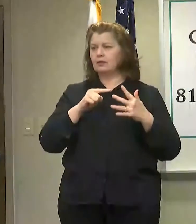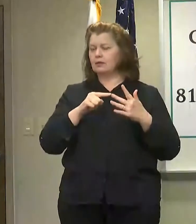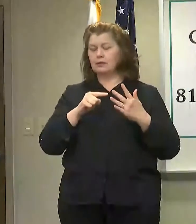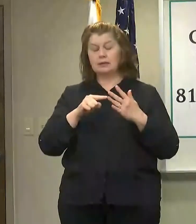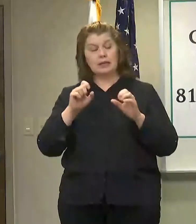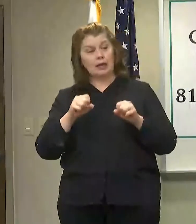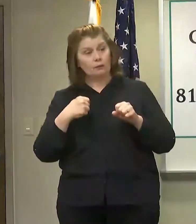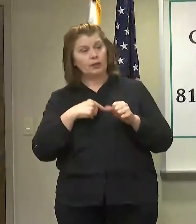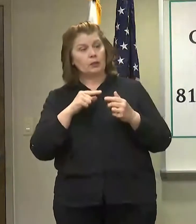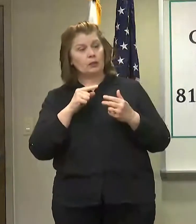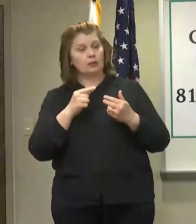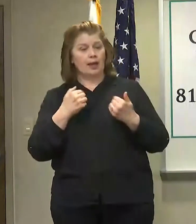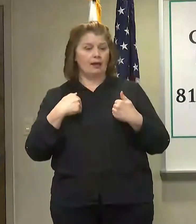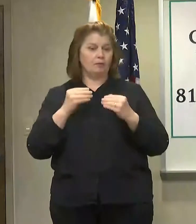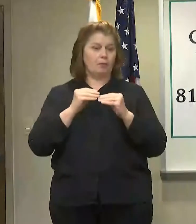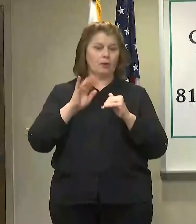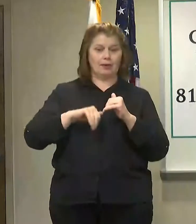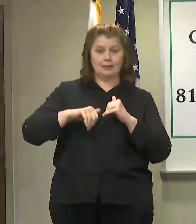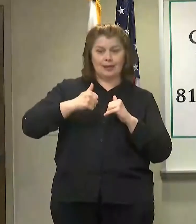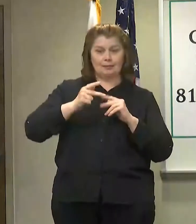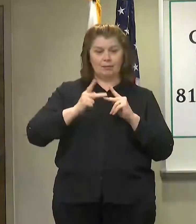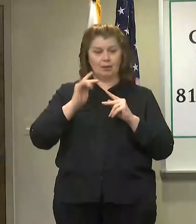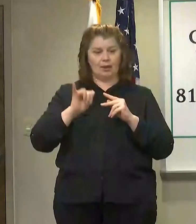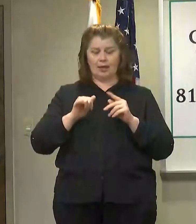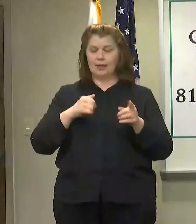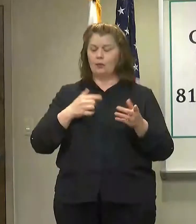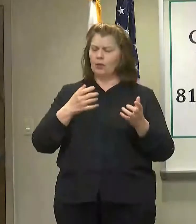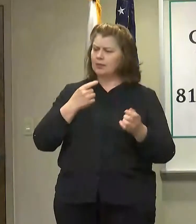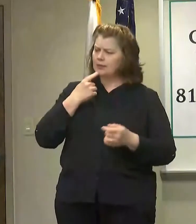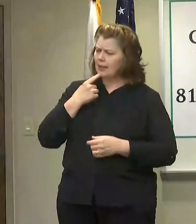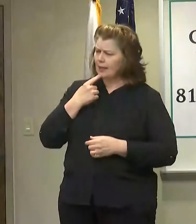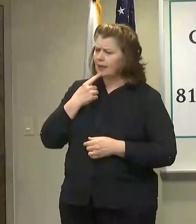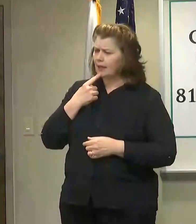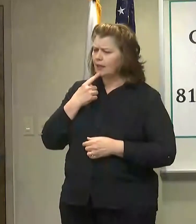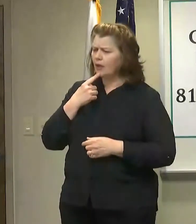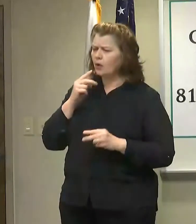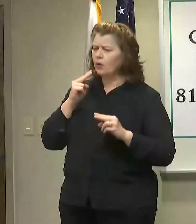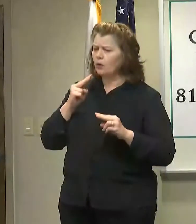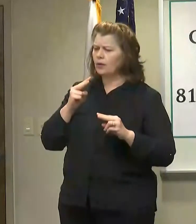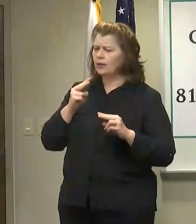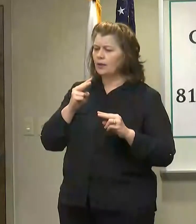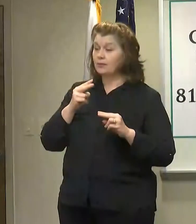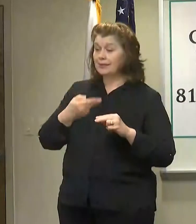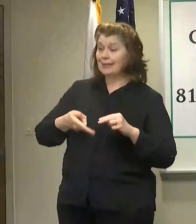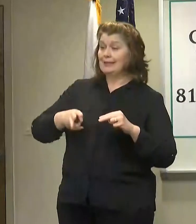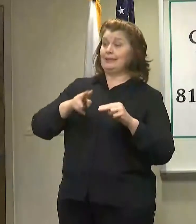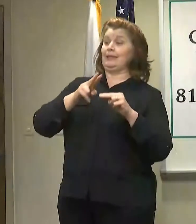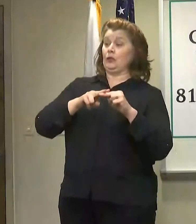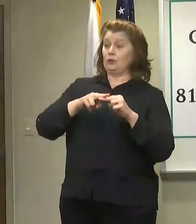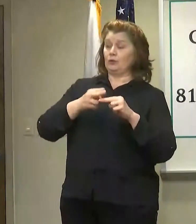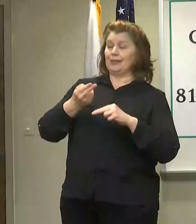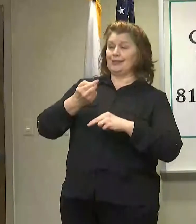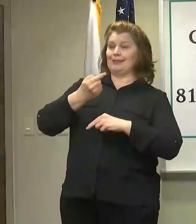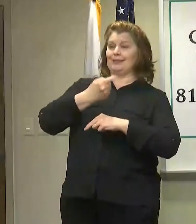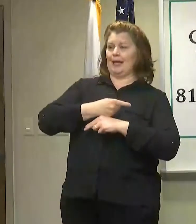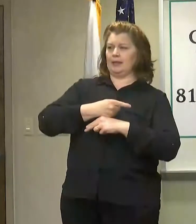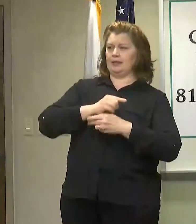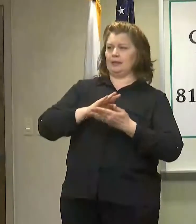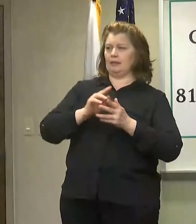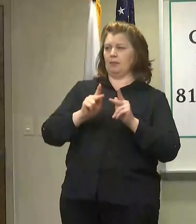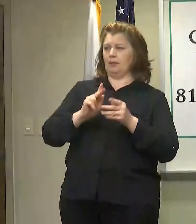we have more than 10 for that? And I want to come back and say, take a look at those peak dates. We are not,